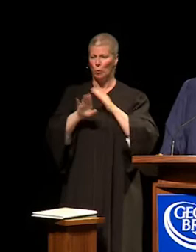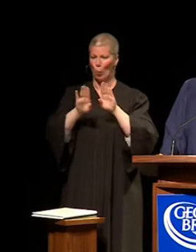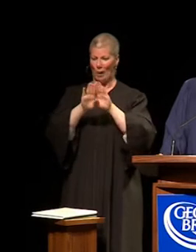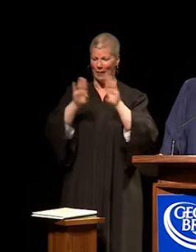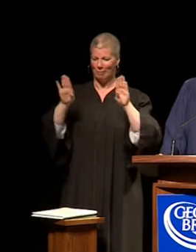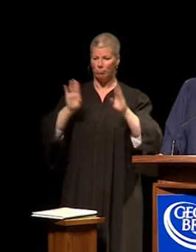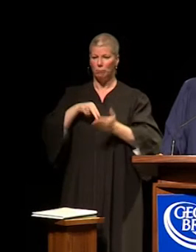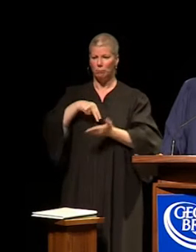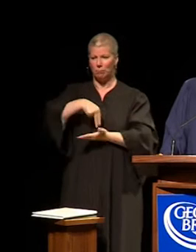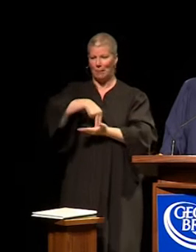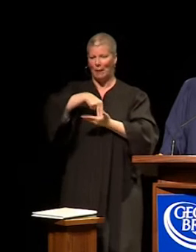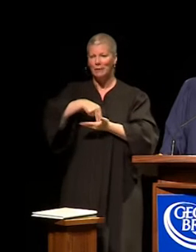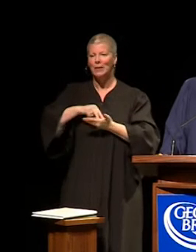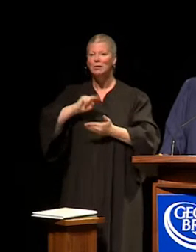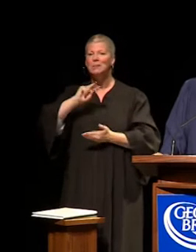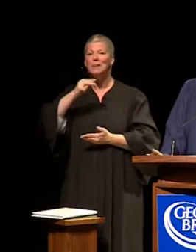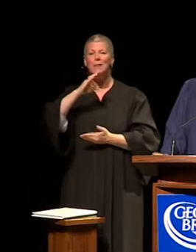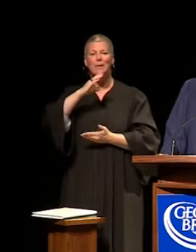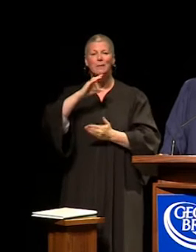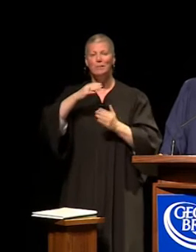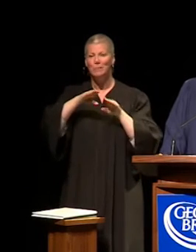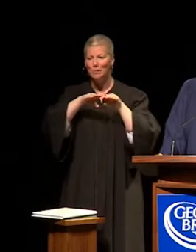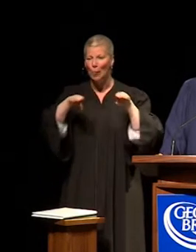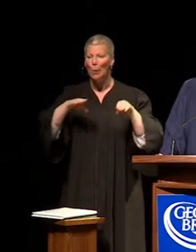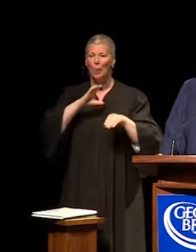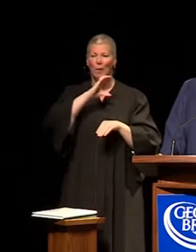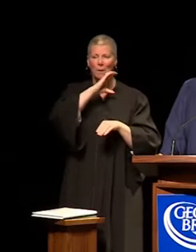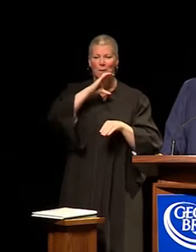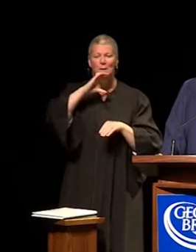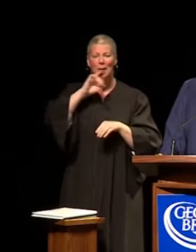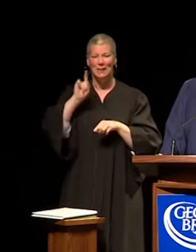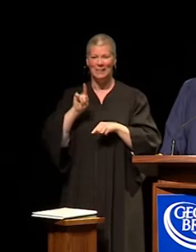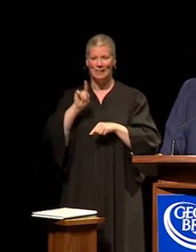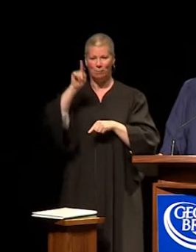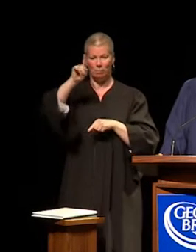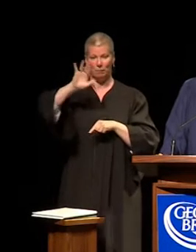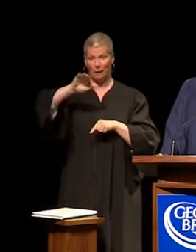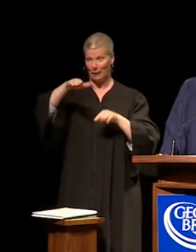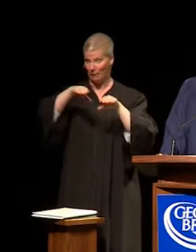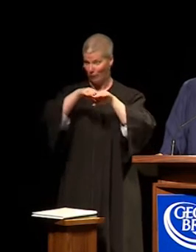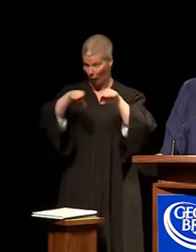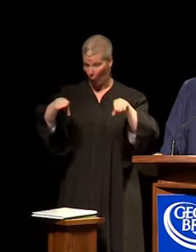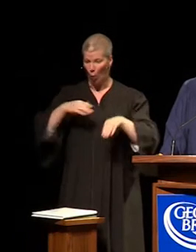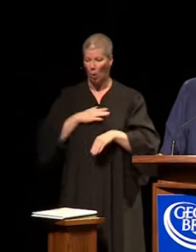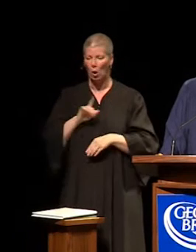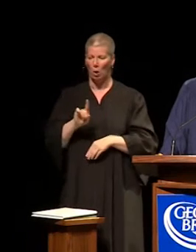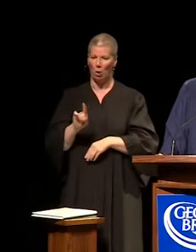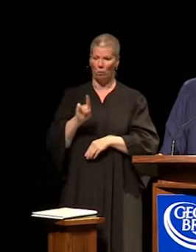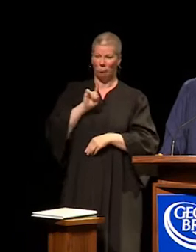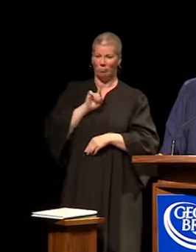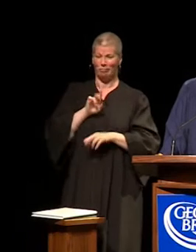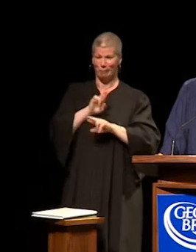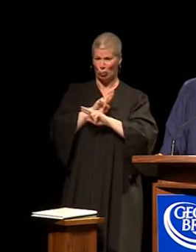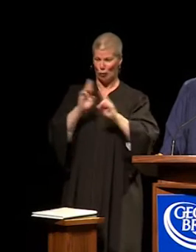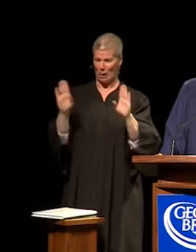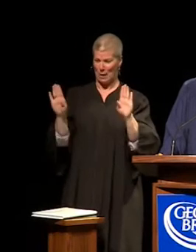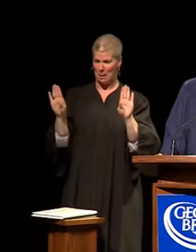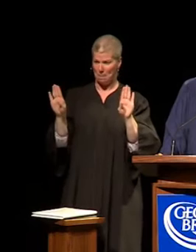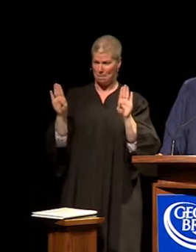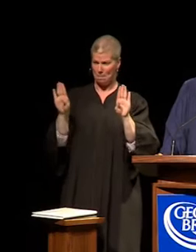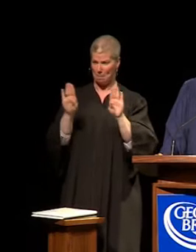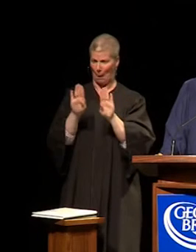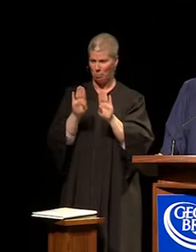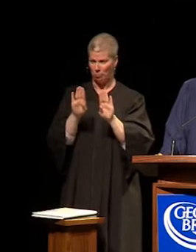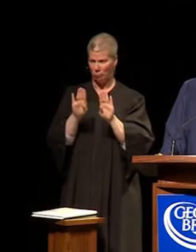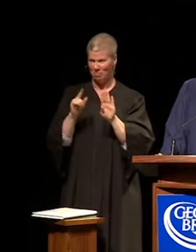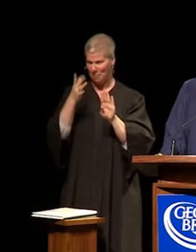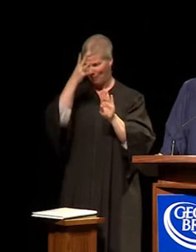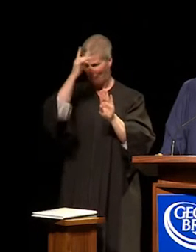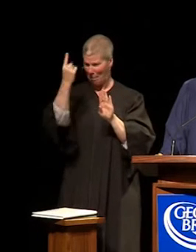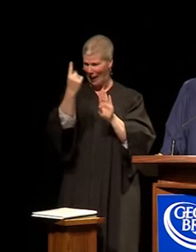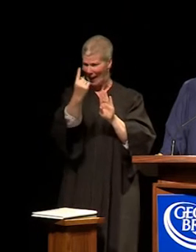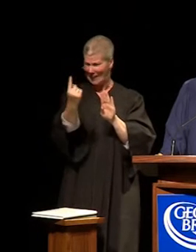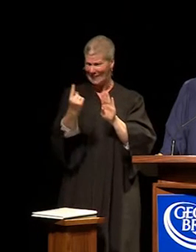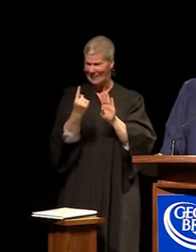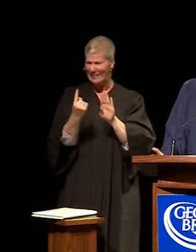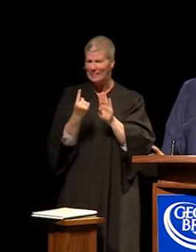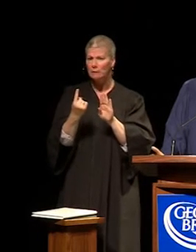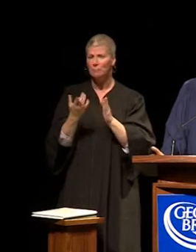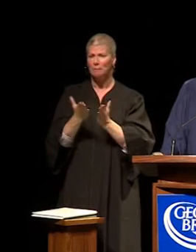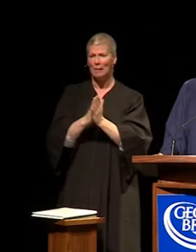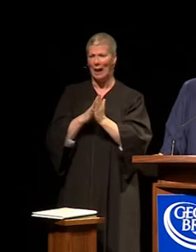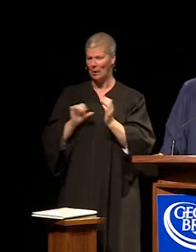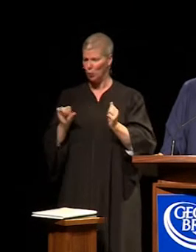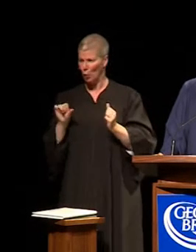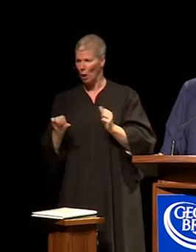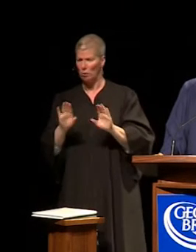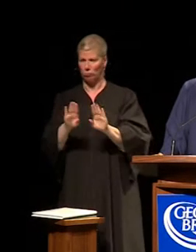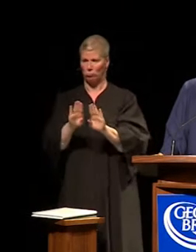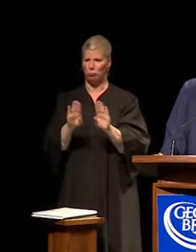second floor cafeteria to a fifth floor class. As the door was closing, a gentleman hurried toward me, asking that